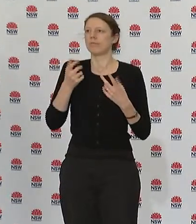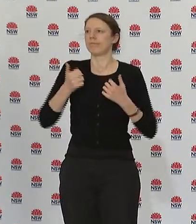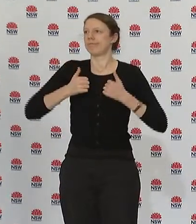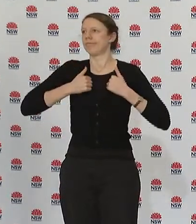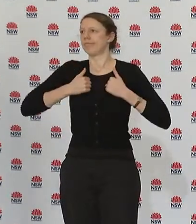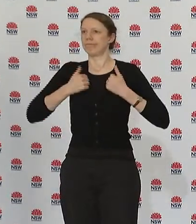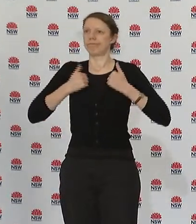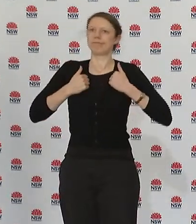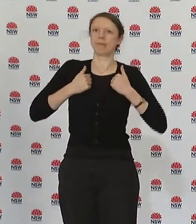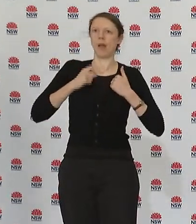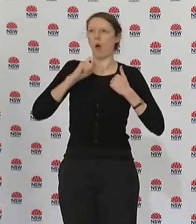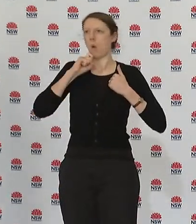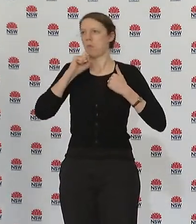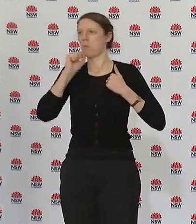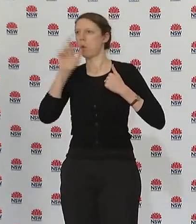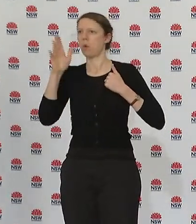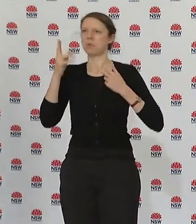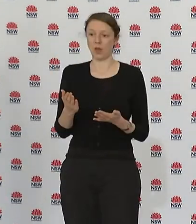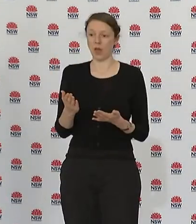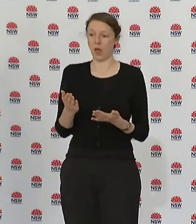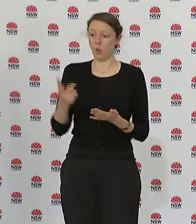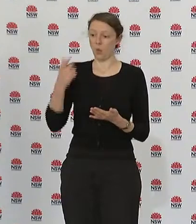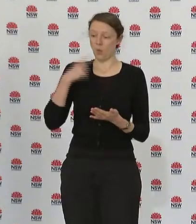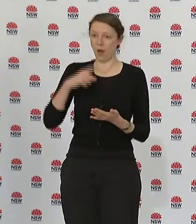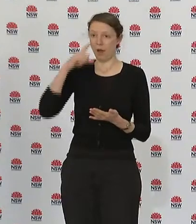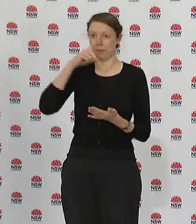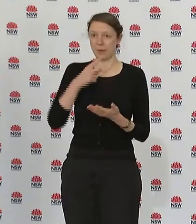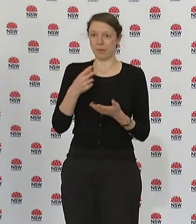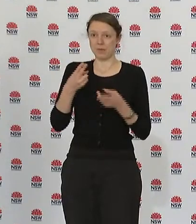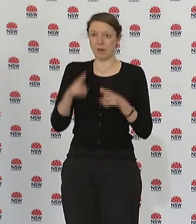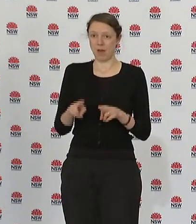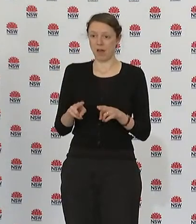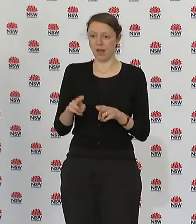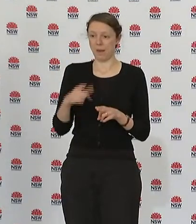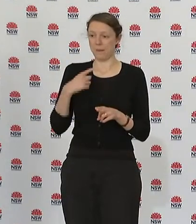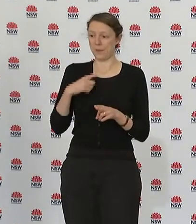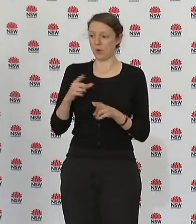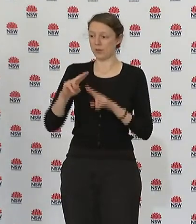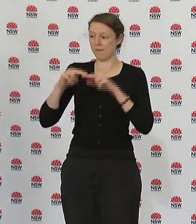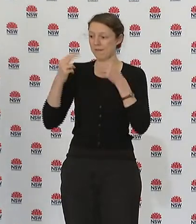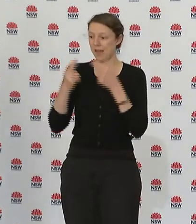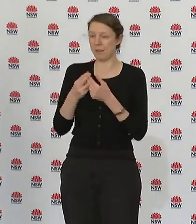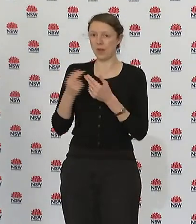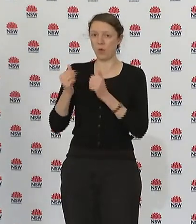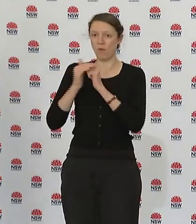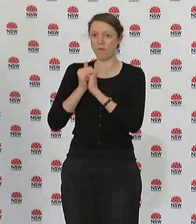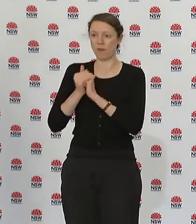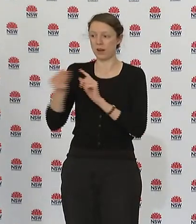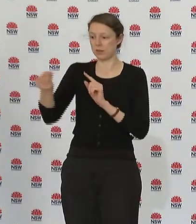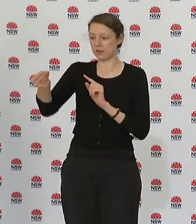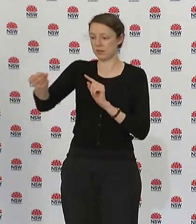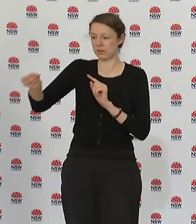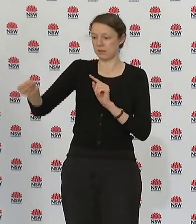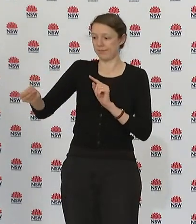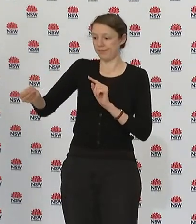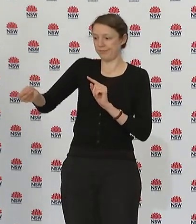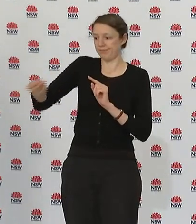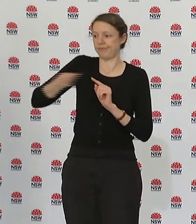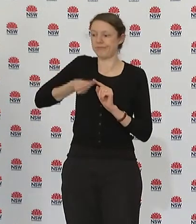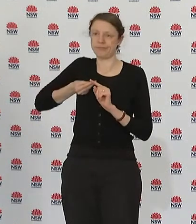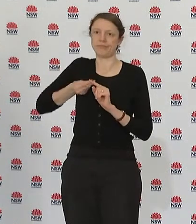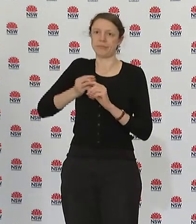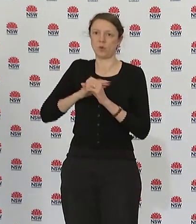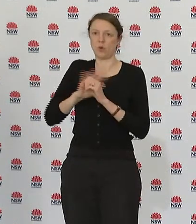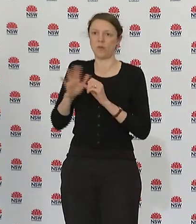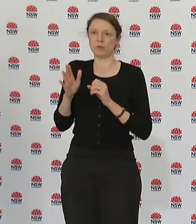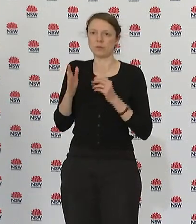you're special and you're not going to get the virus, your parents to them. We don't want to see more of that. So even if you don't have regard for your own